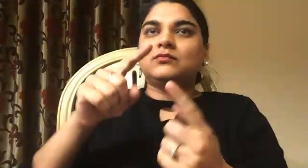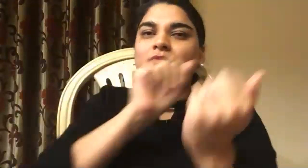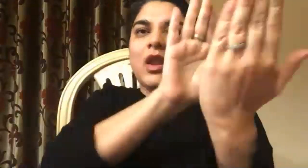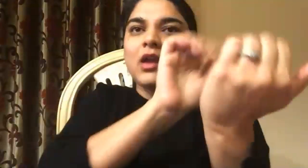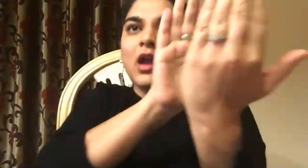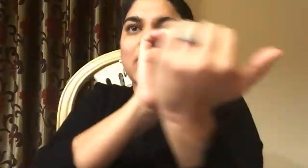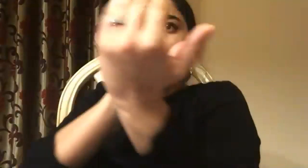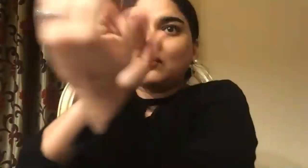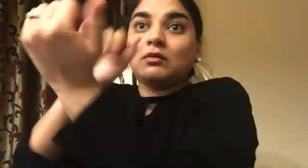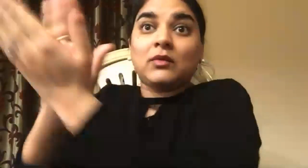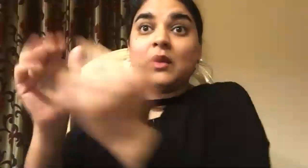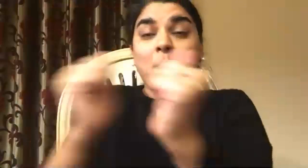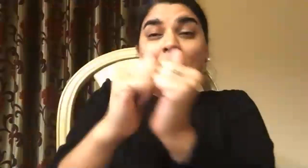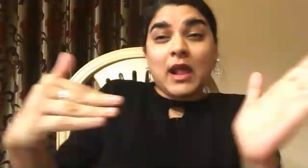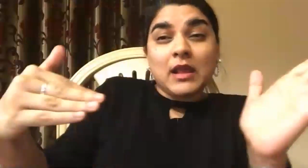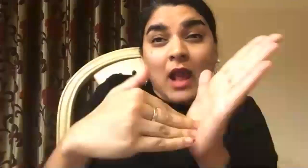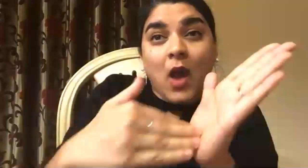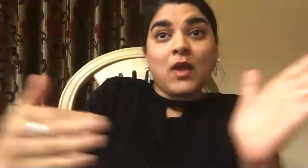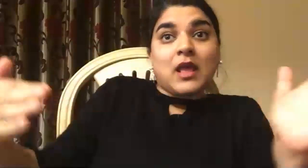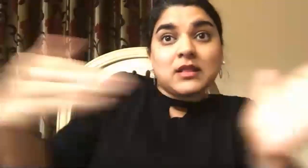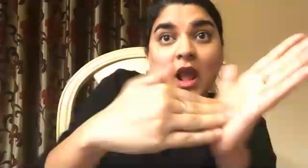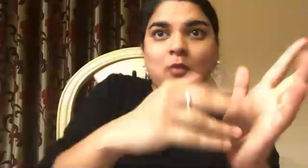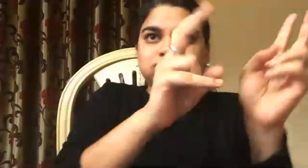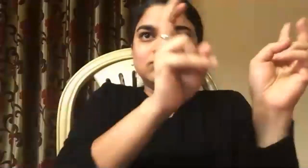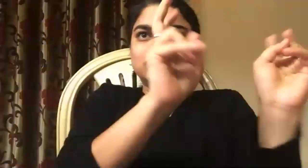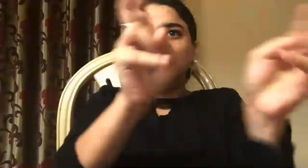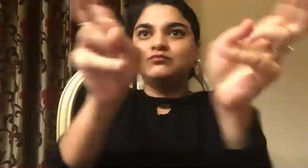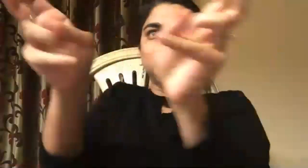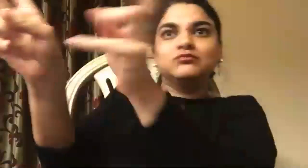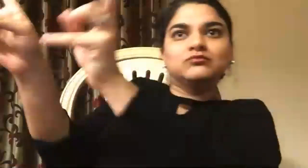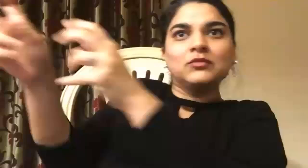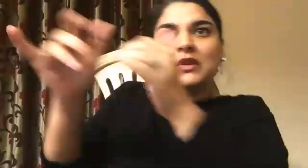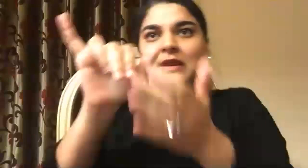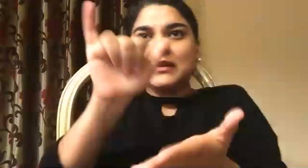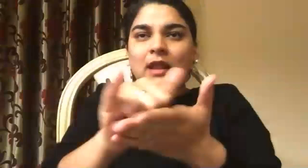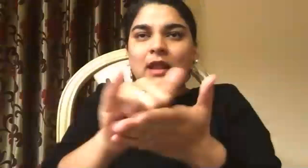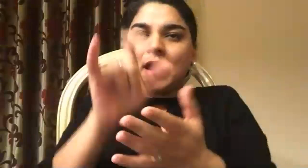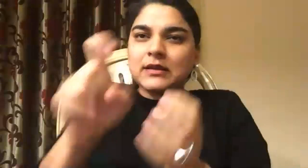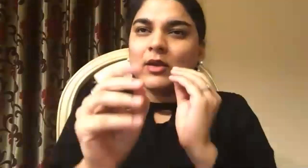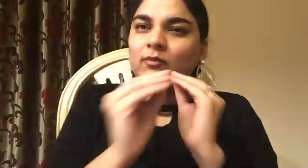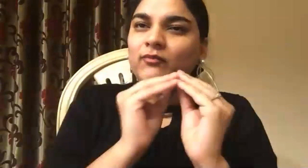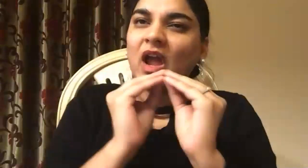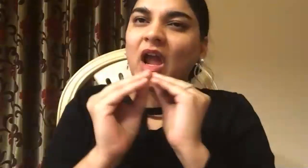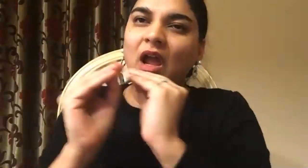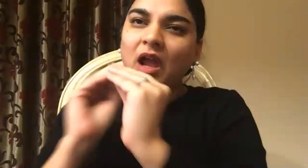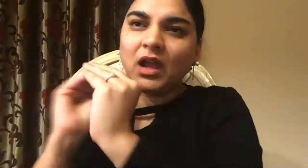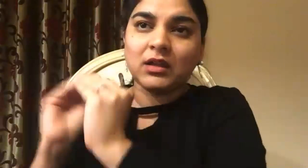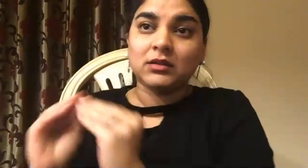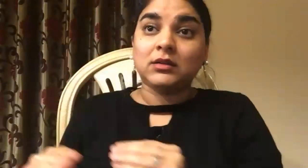that we need to improve the education, especially because it's such a multi-faceted and layered issue.